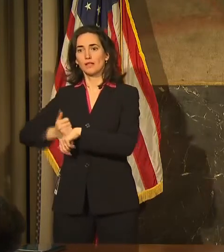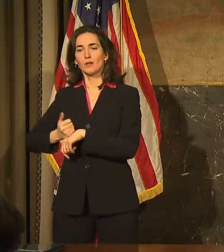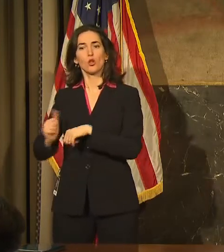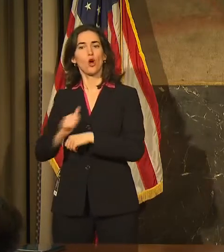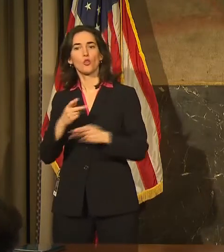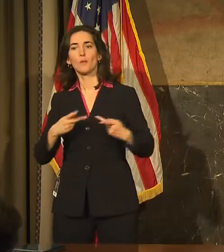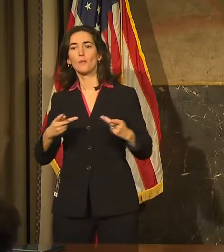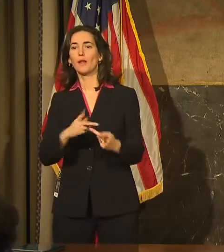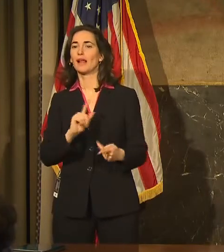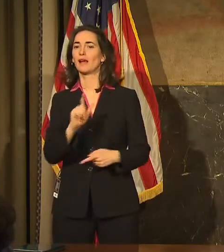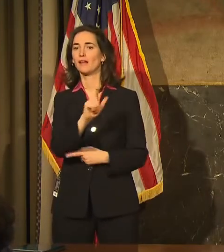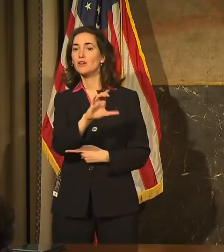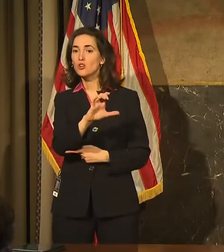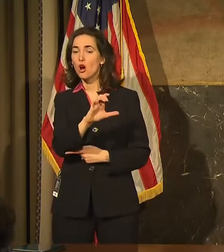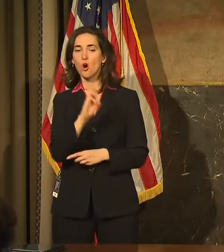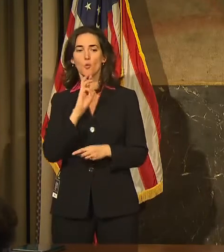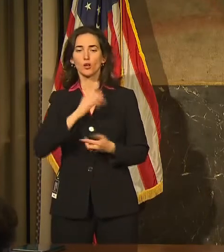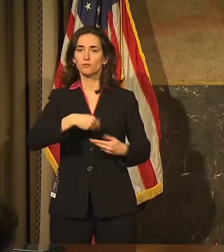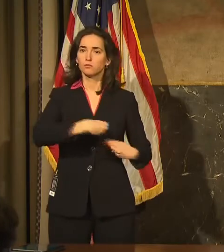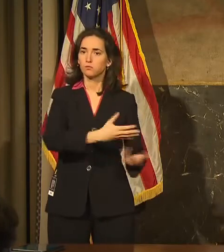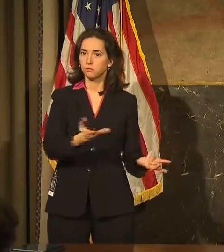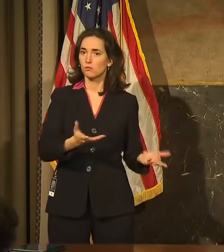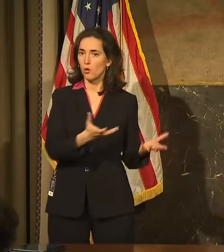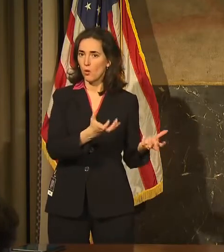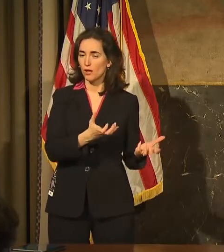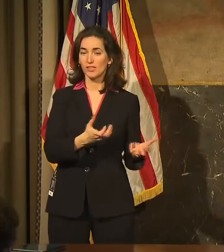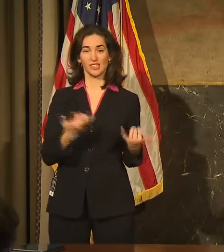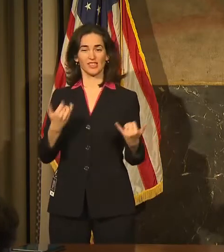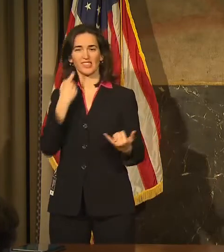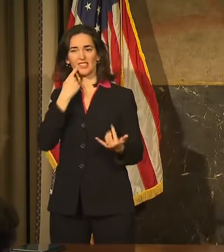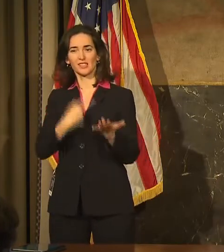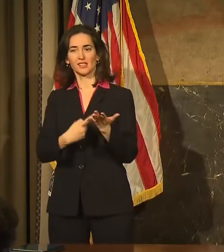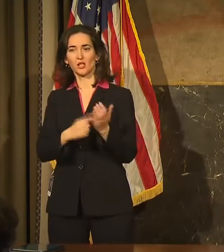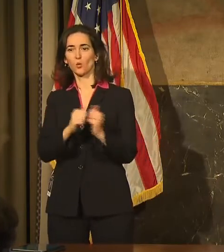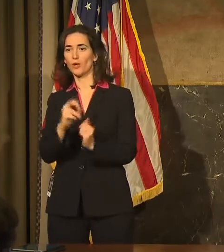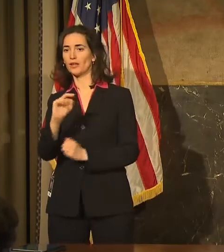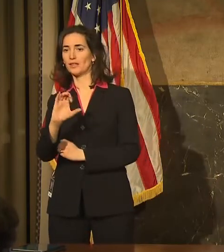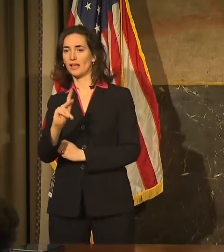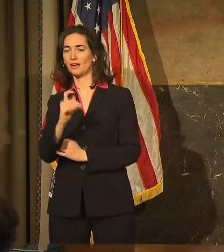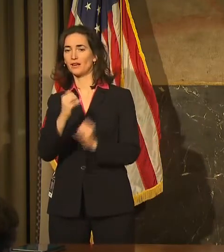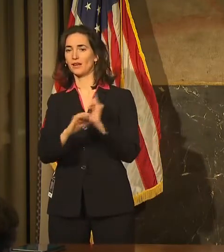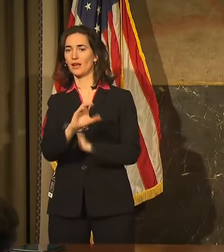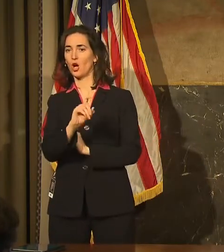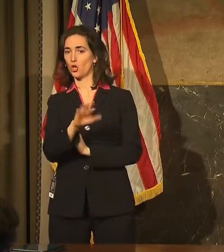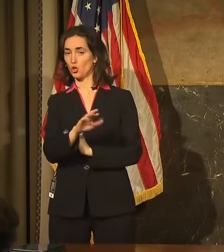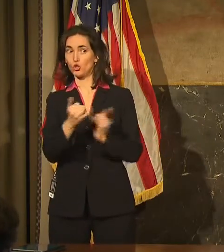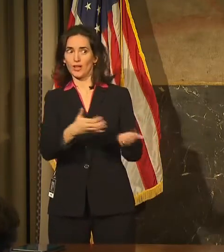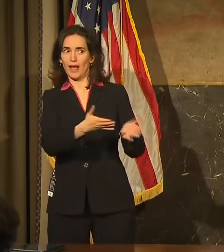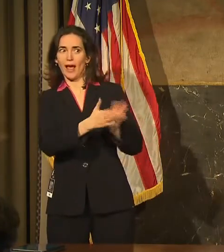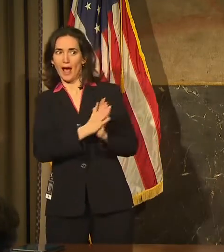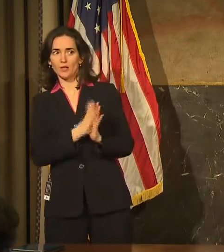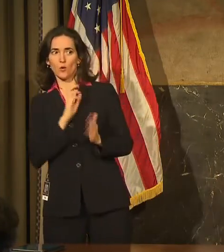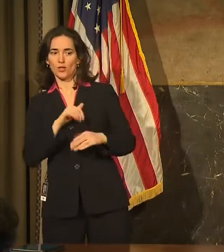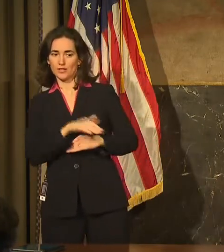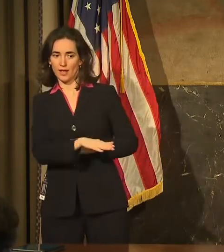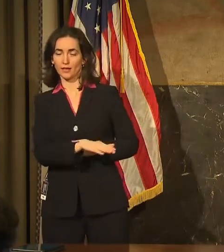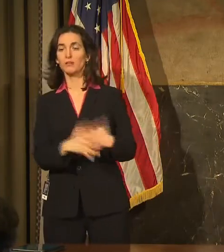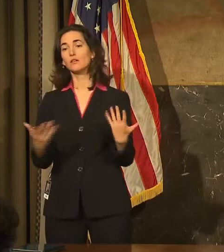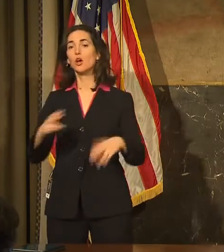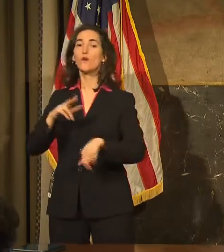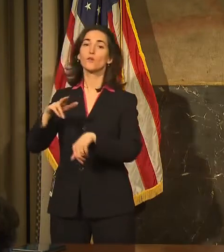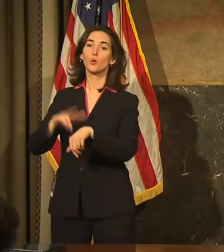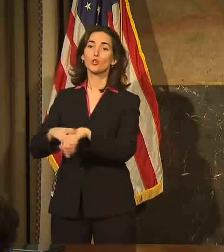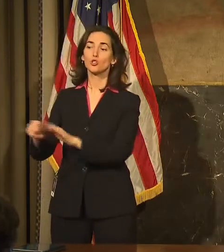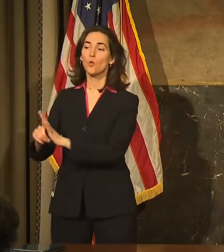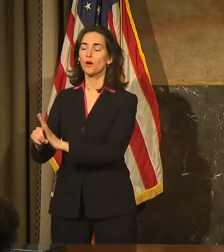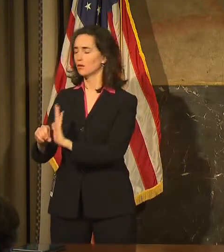Charles. And I was able to talk to Nick Hunter today, and he made that request. Obviously, the infrastructure